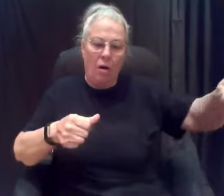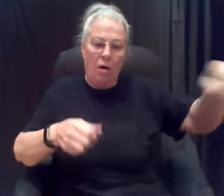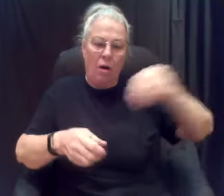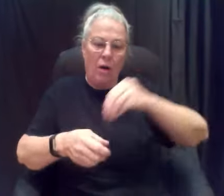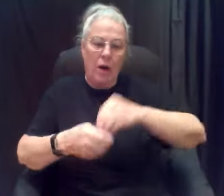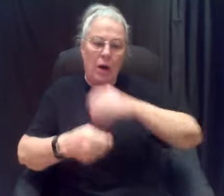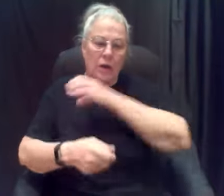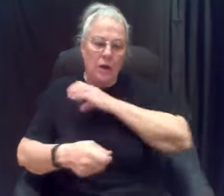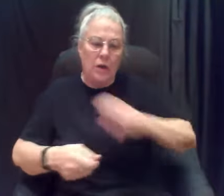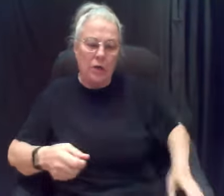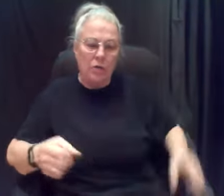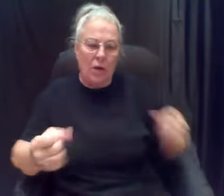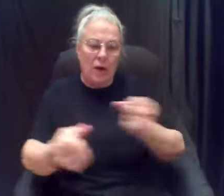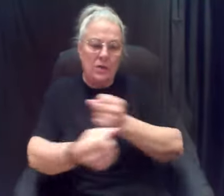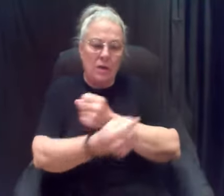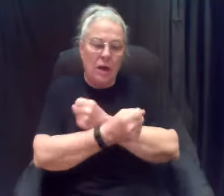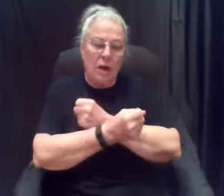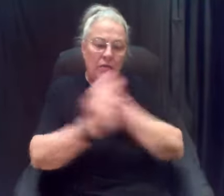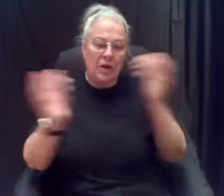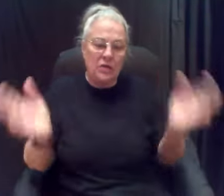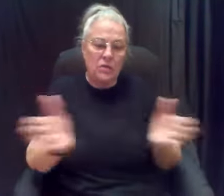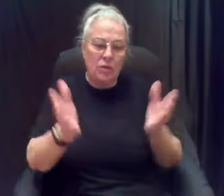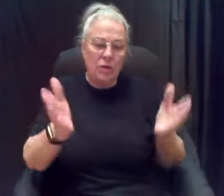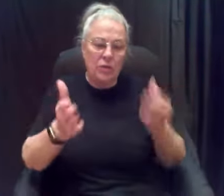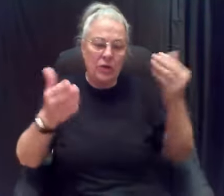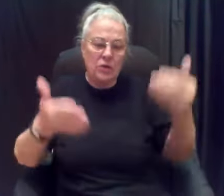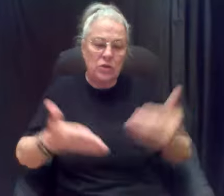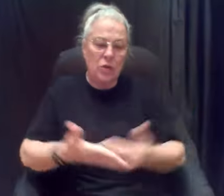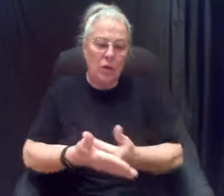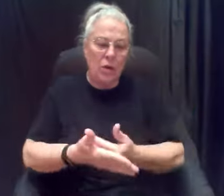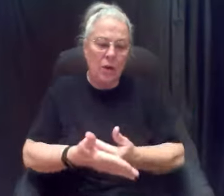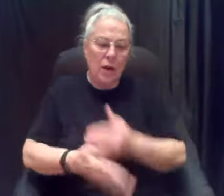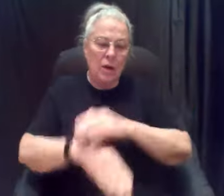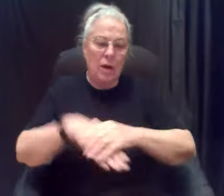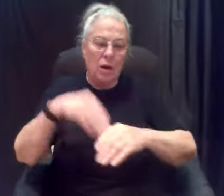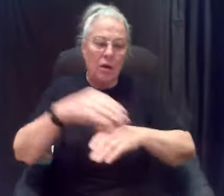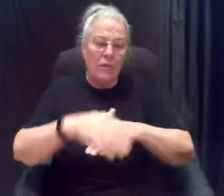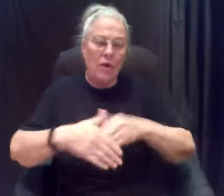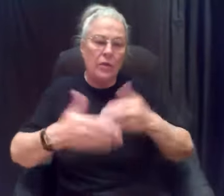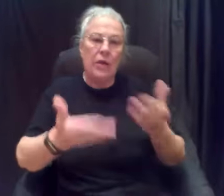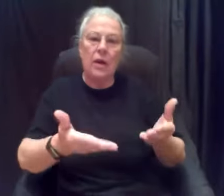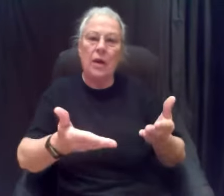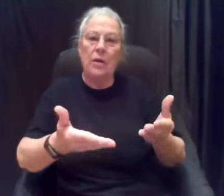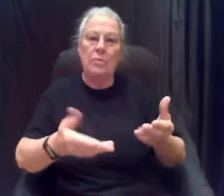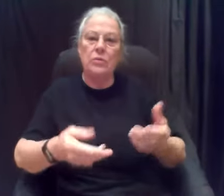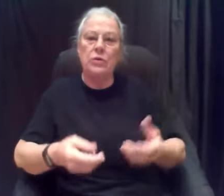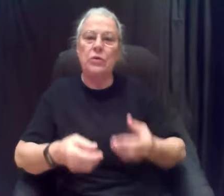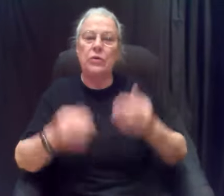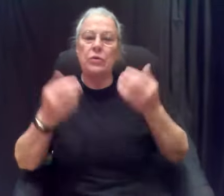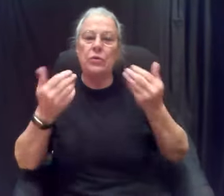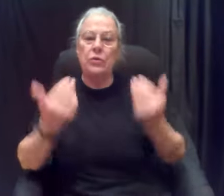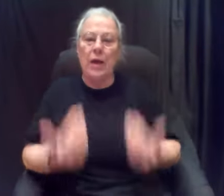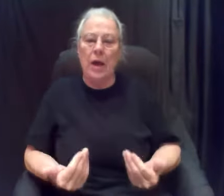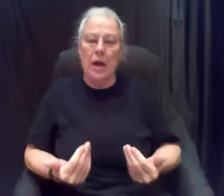afar. In Christ's love exhort, restore, and comfort them